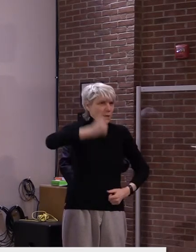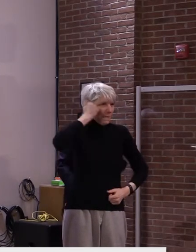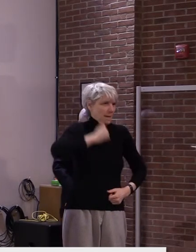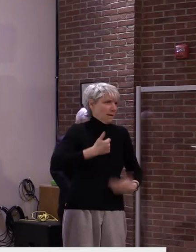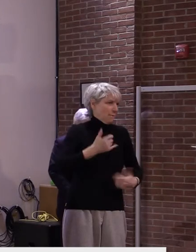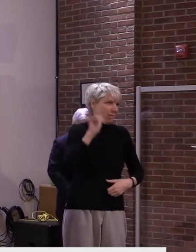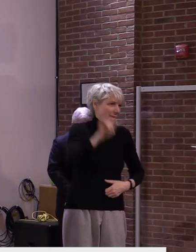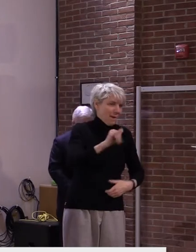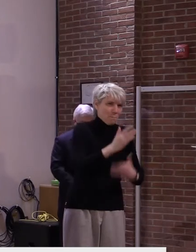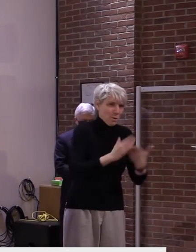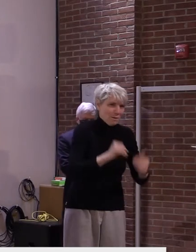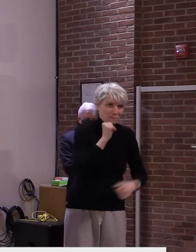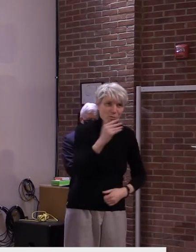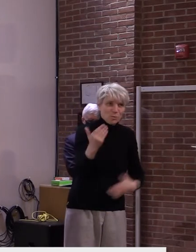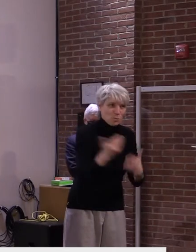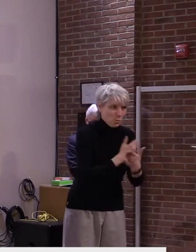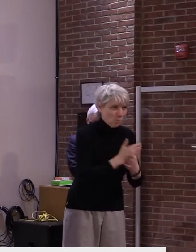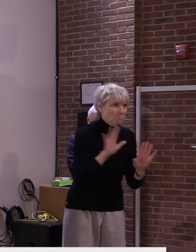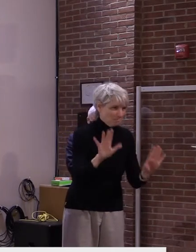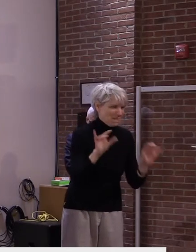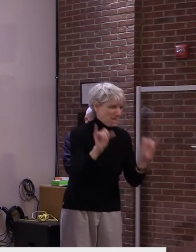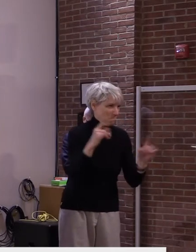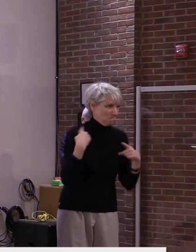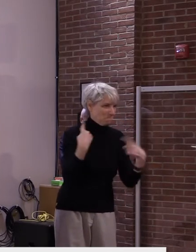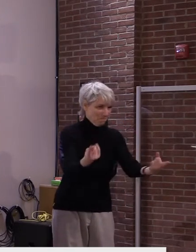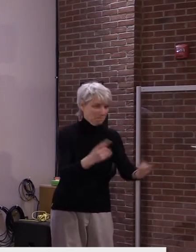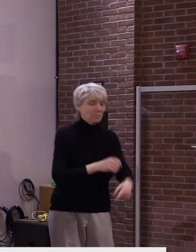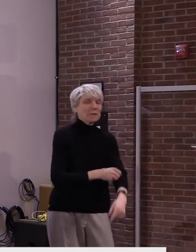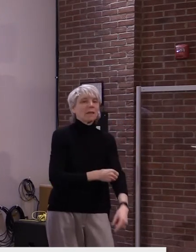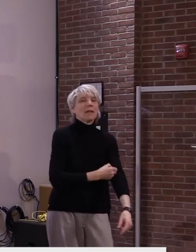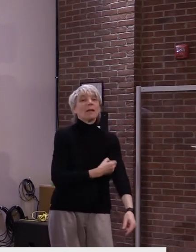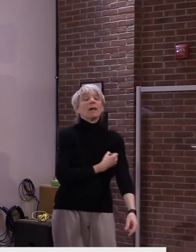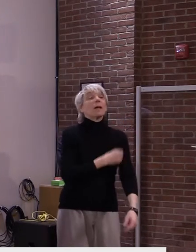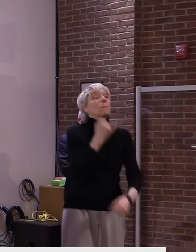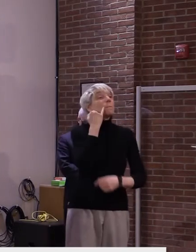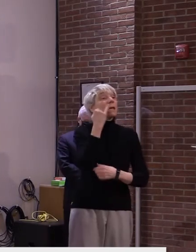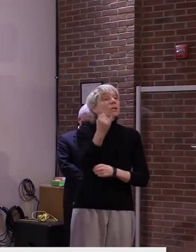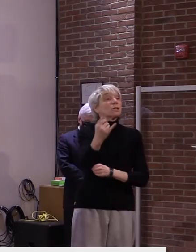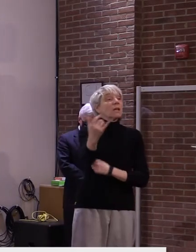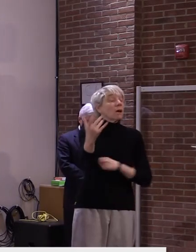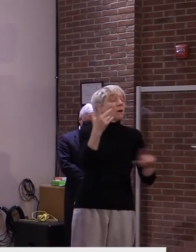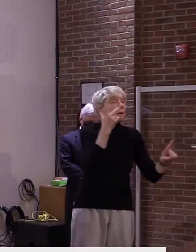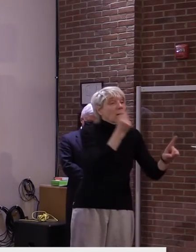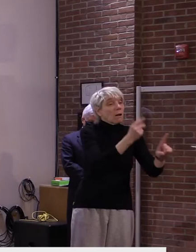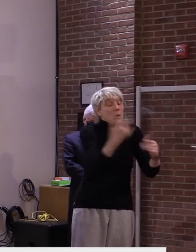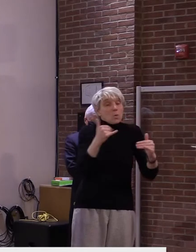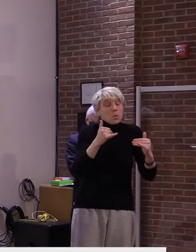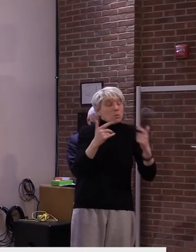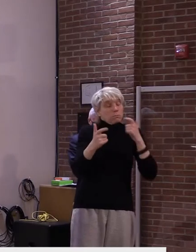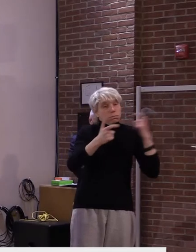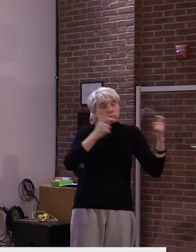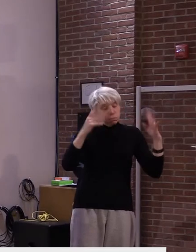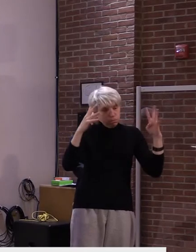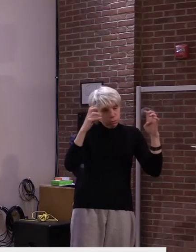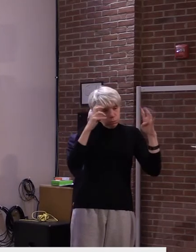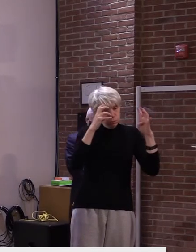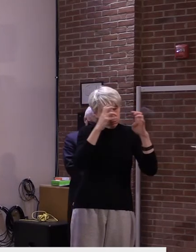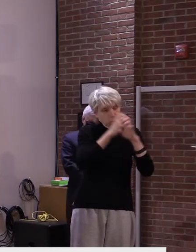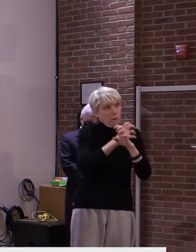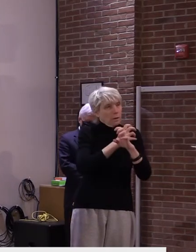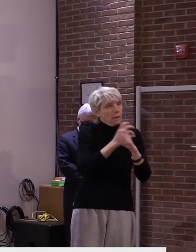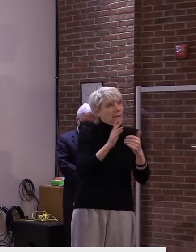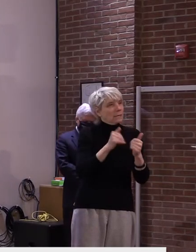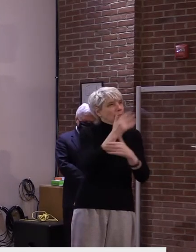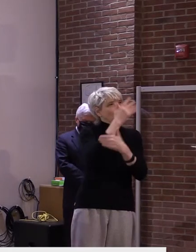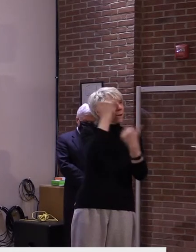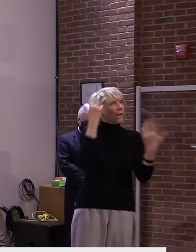total undertaking that involves so many moving parts and details, it can be easy to lose sight of the big picture. I hope